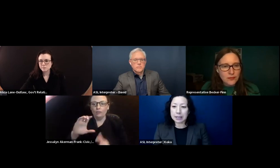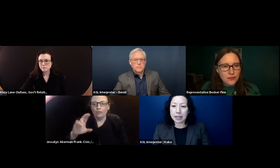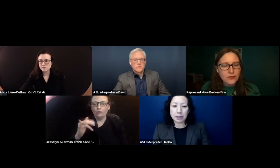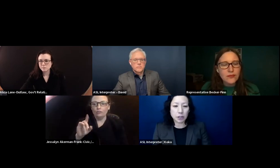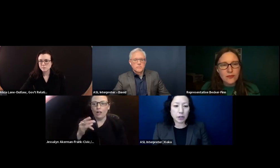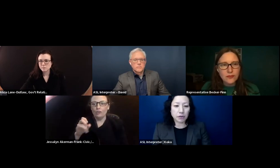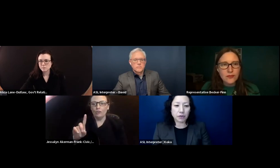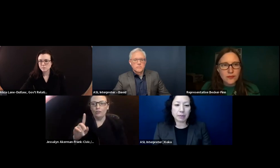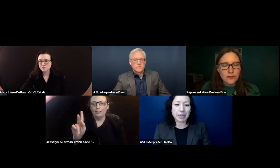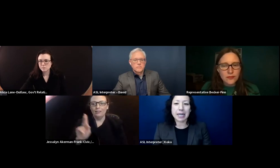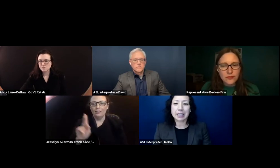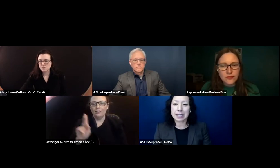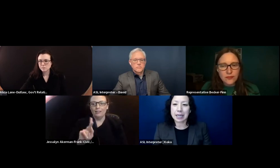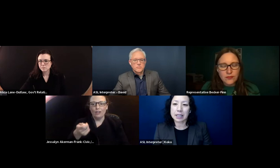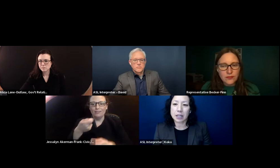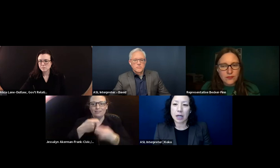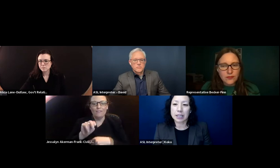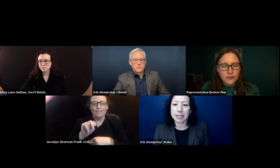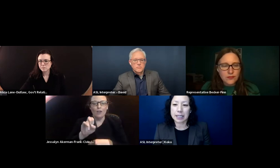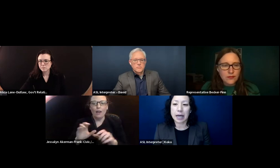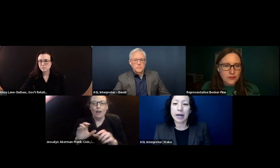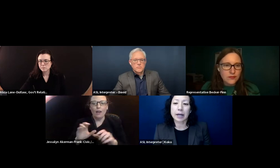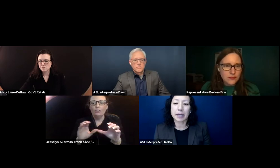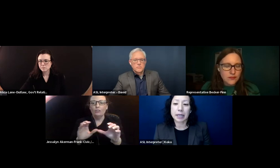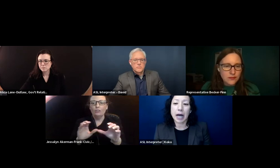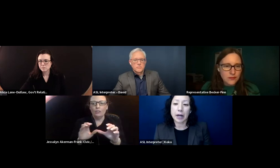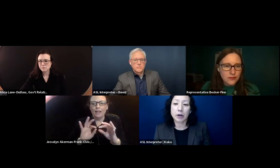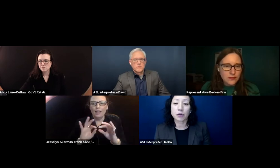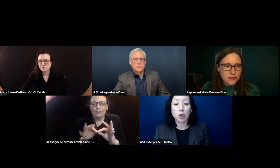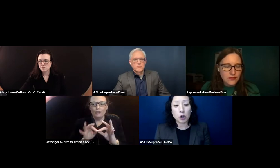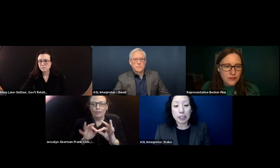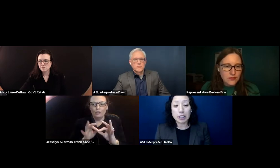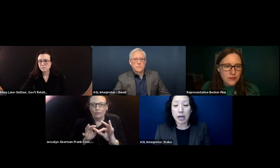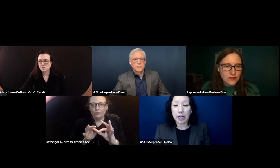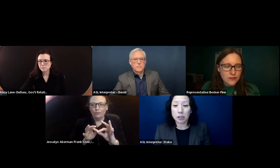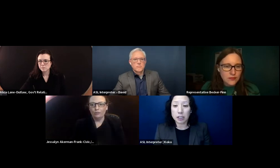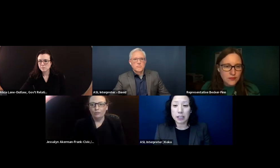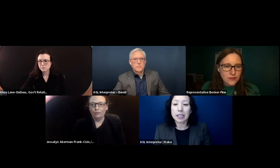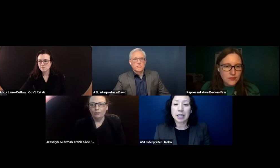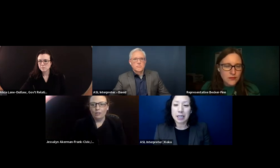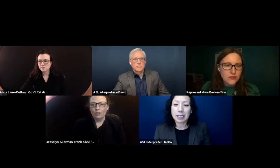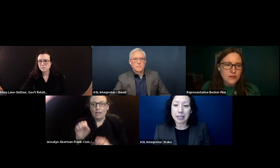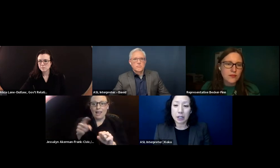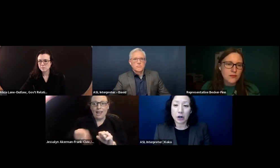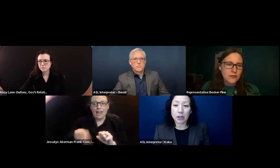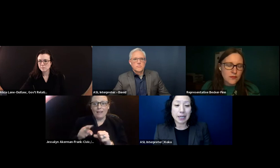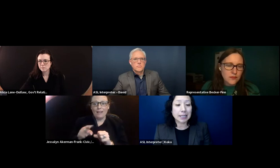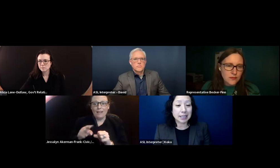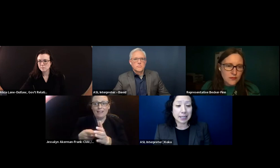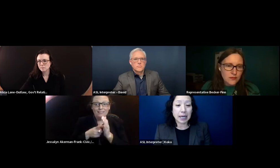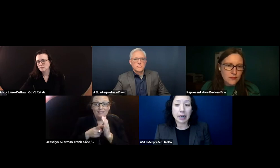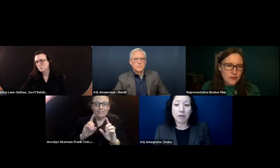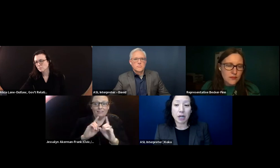chat that says, could a family insist on a CDI being hired for early childhood